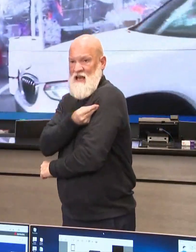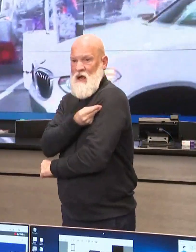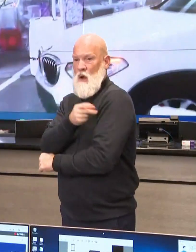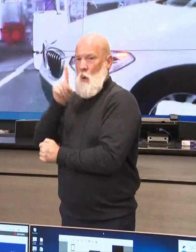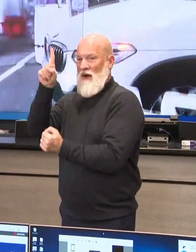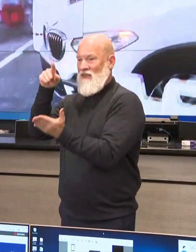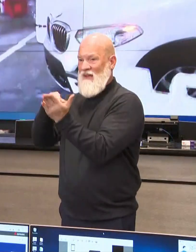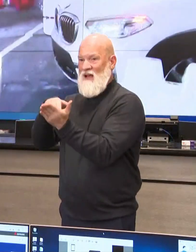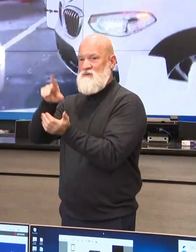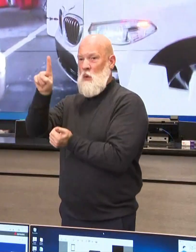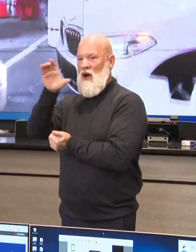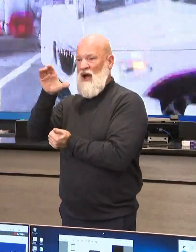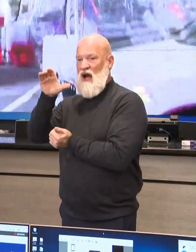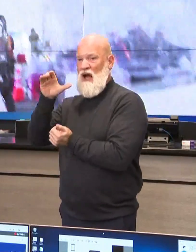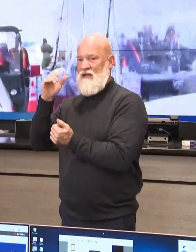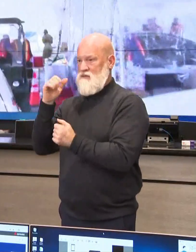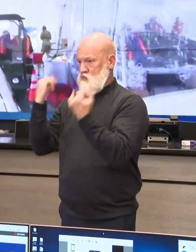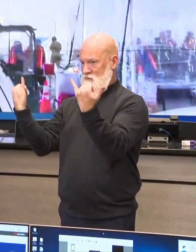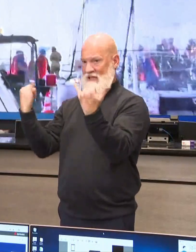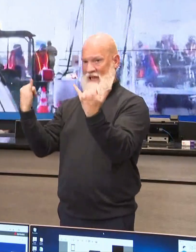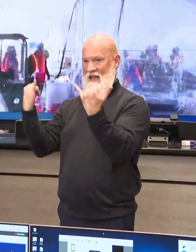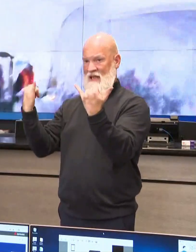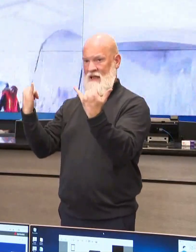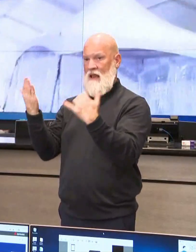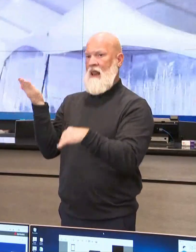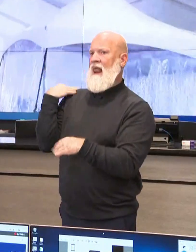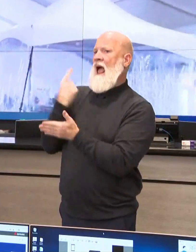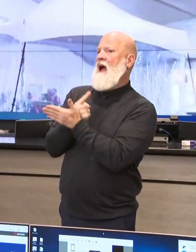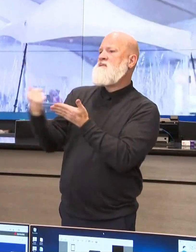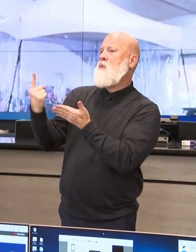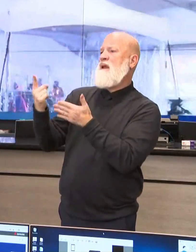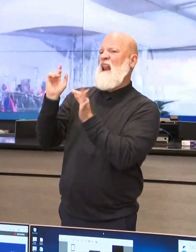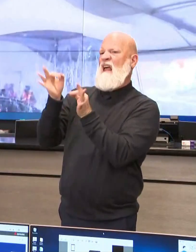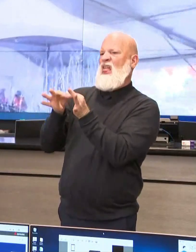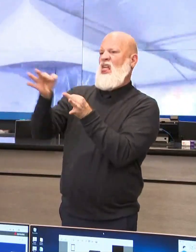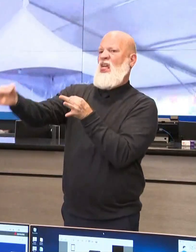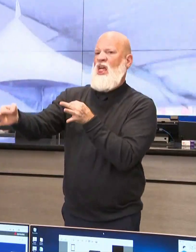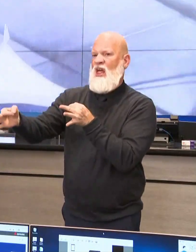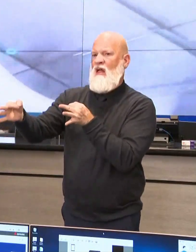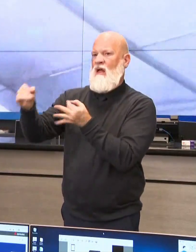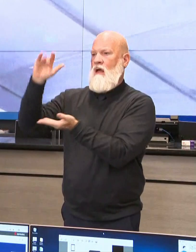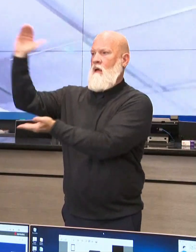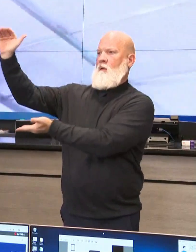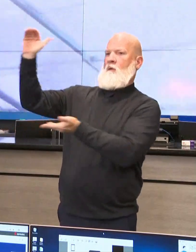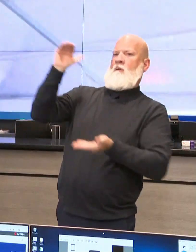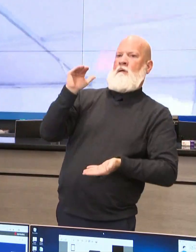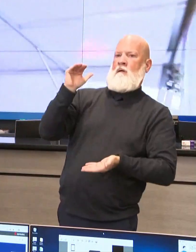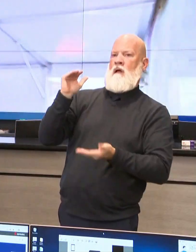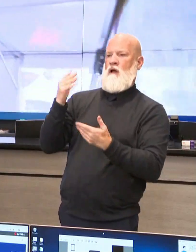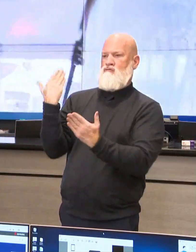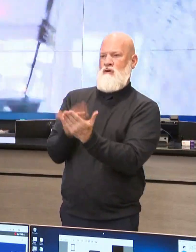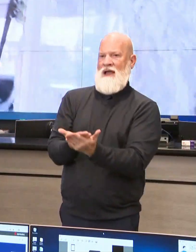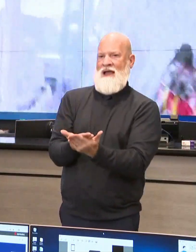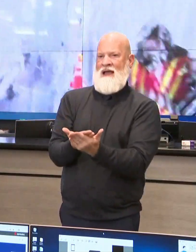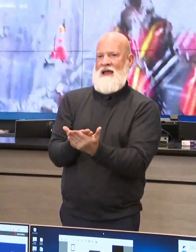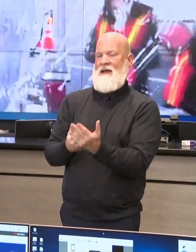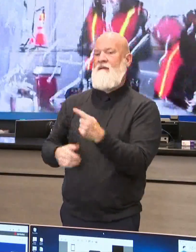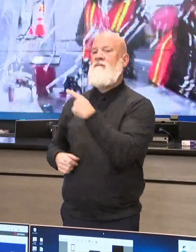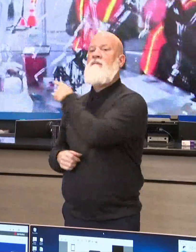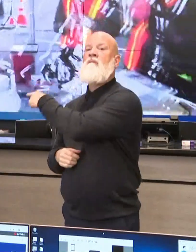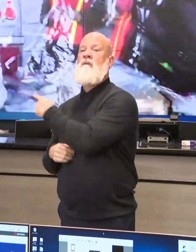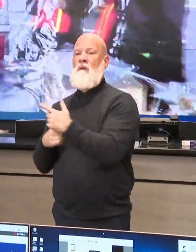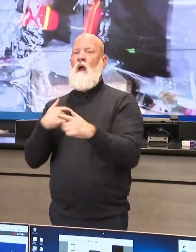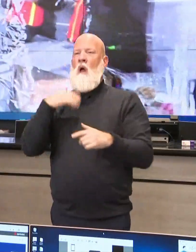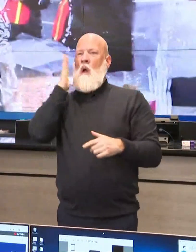last week? Well, I'll let Director Stallings speak more to our numbers, but we've seen heavy demand in 3